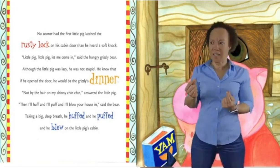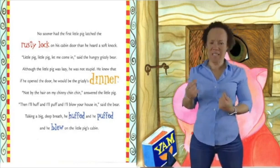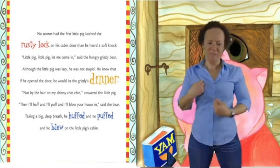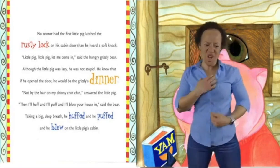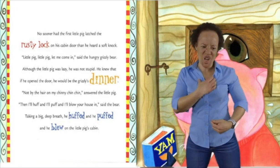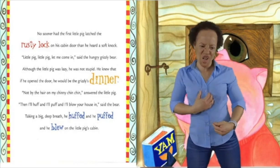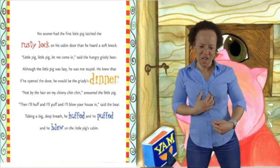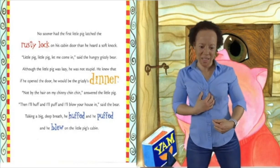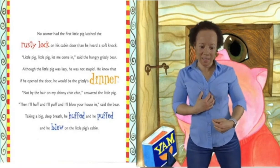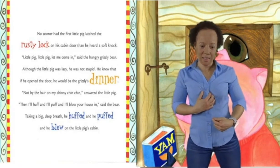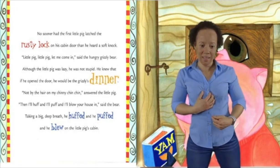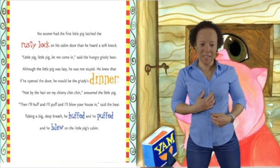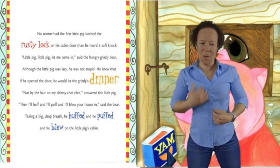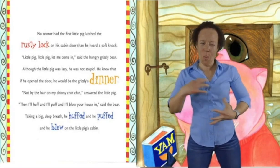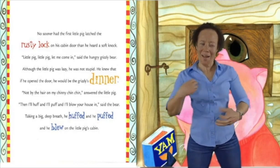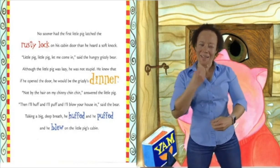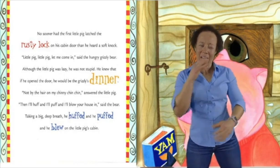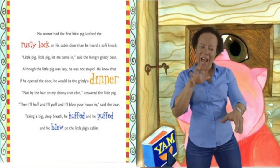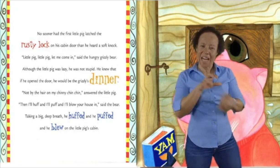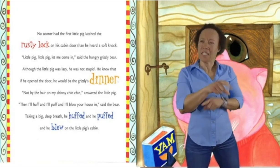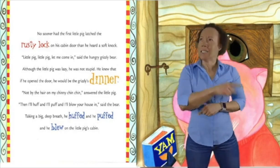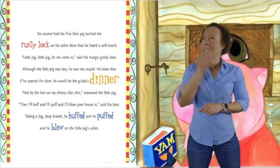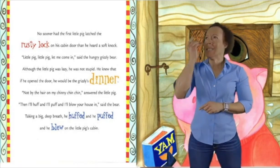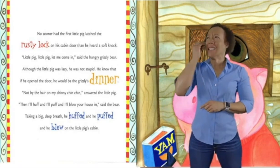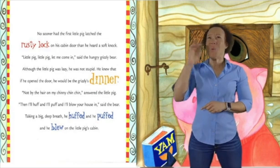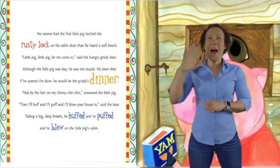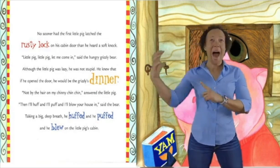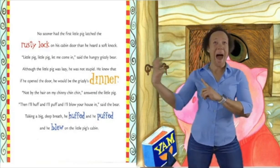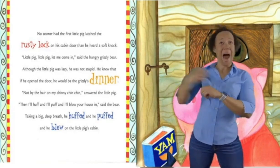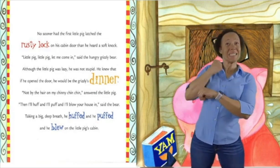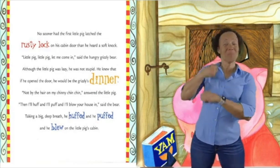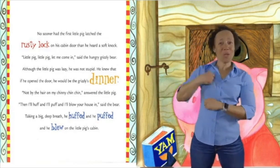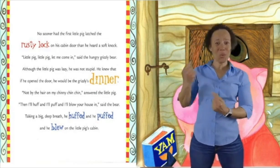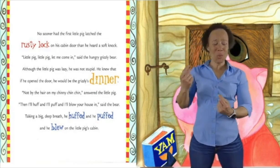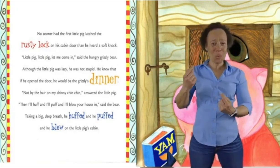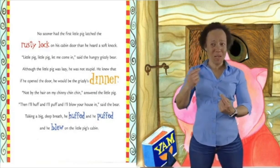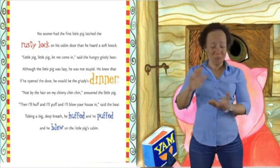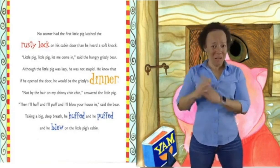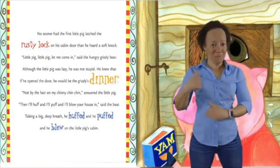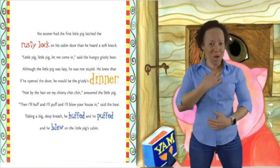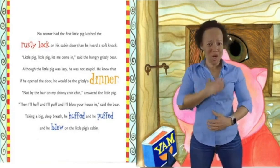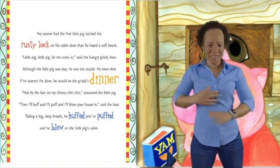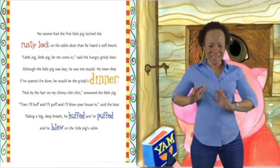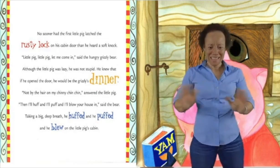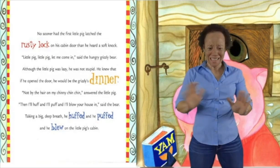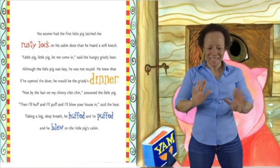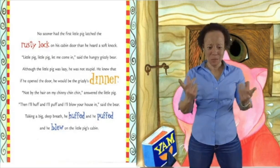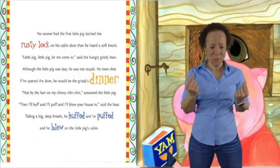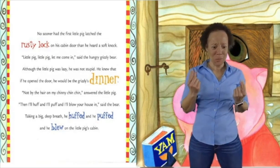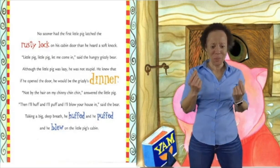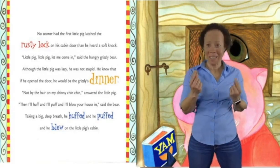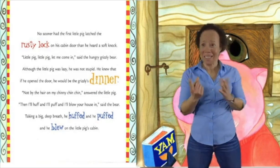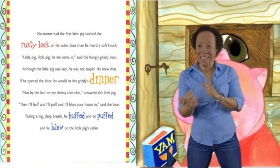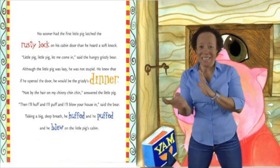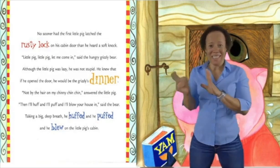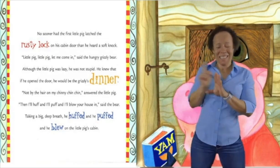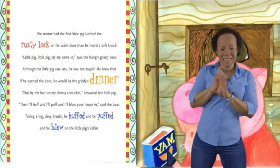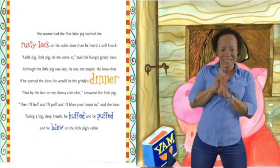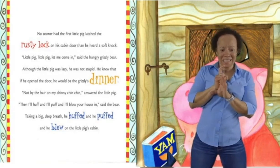my chinny chin chin," answered the little pig. "Then I'll huff, and I'll puff, and I'll blow your